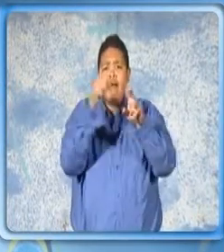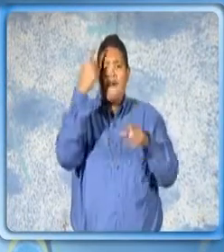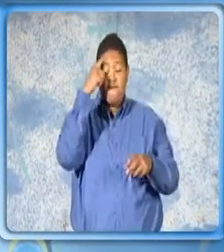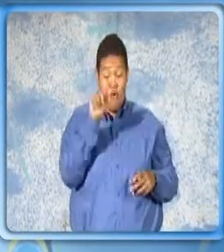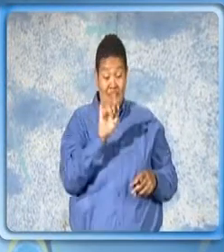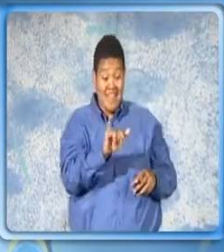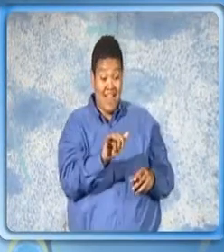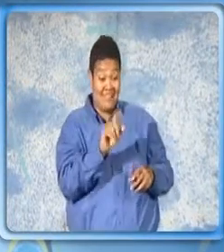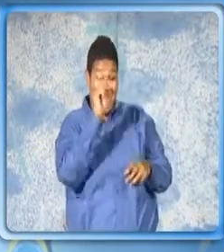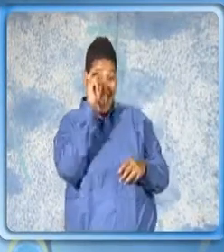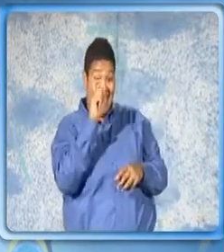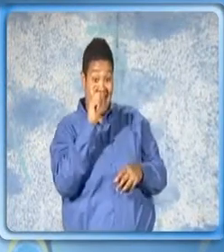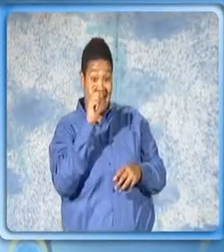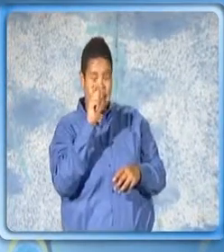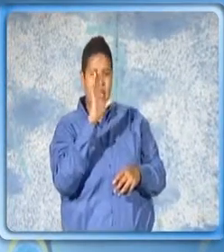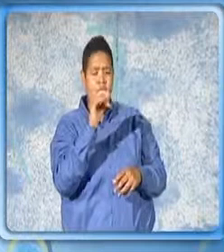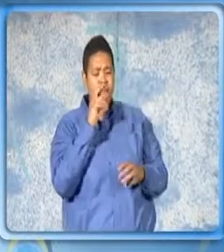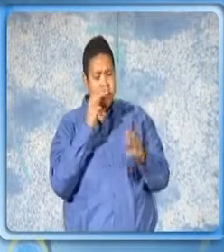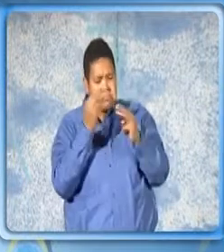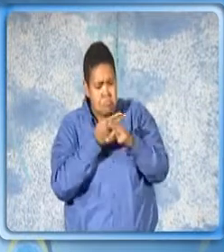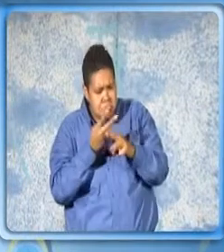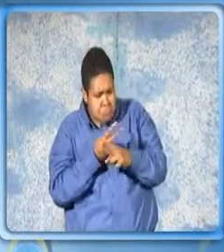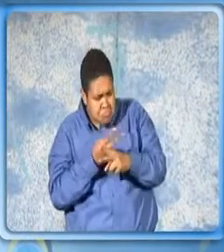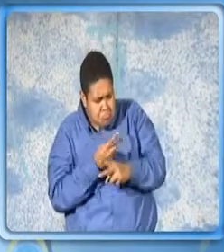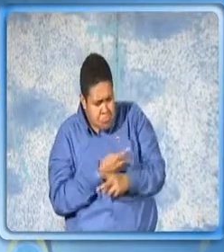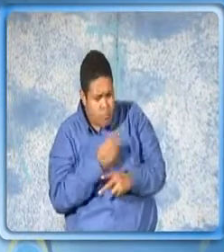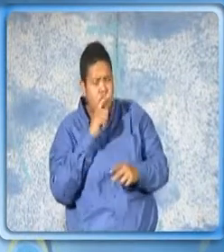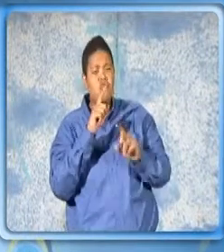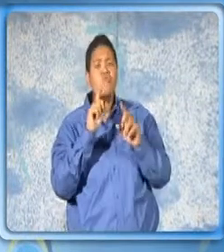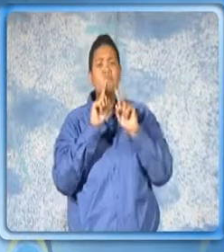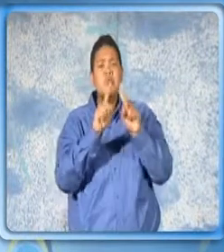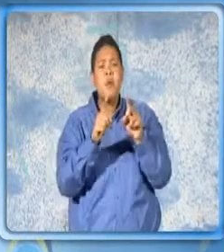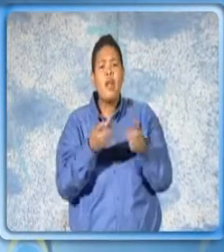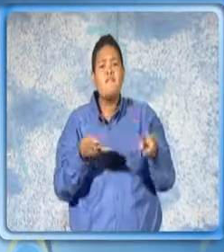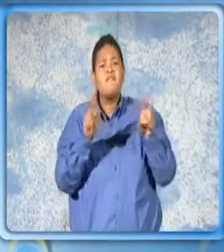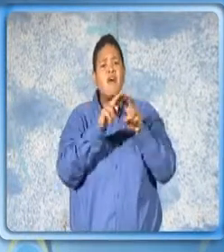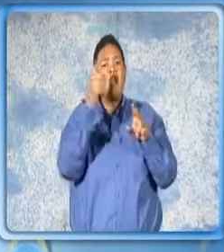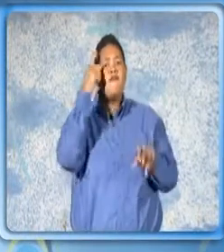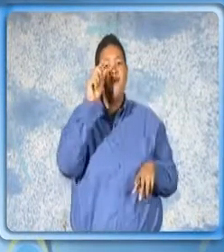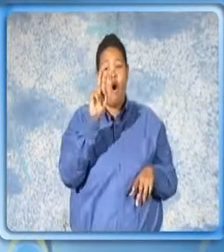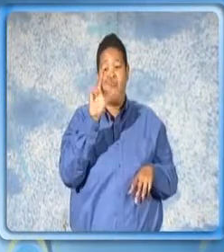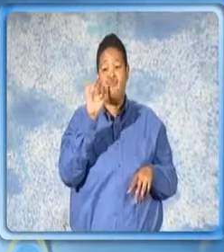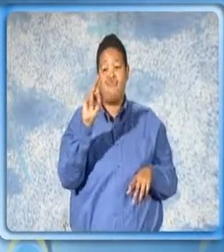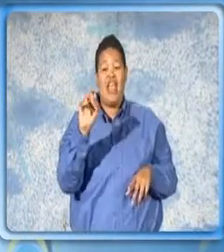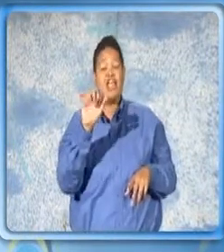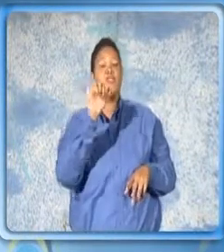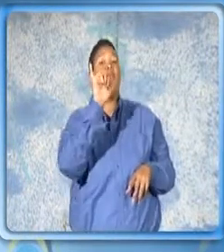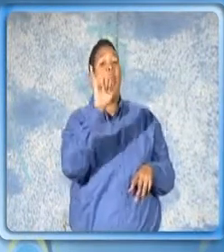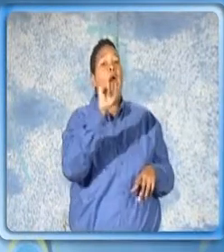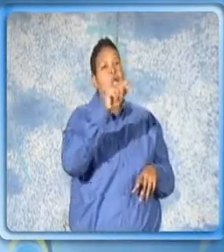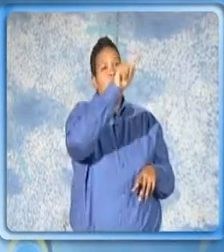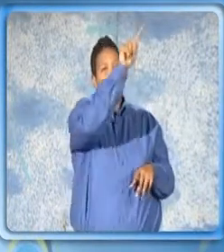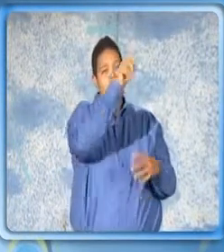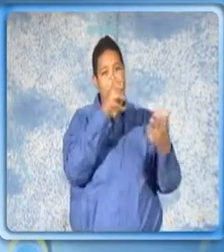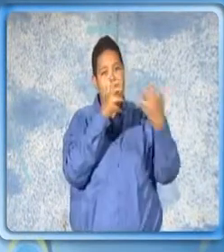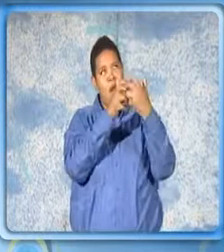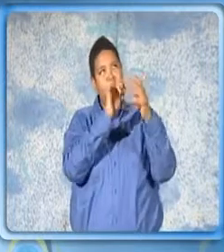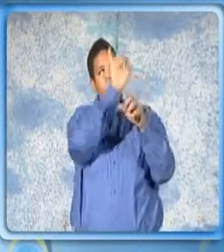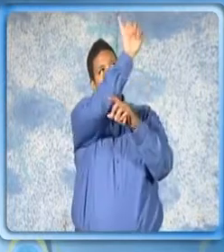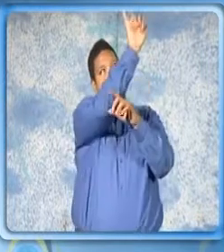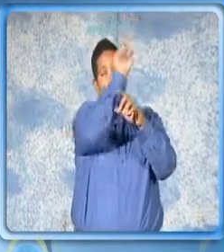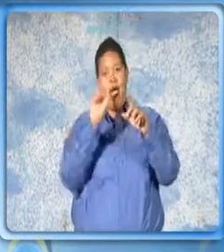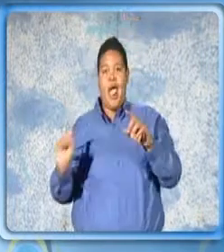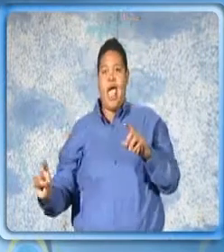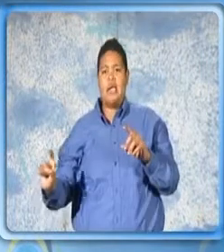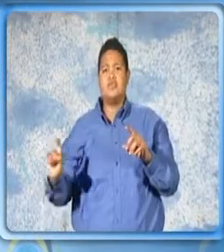domain x and calculate corresponding values for the range y. Let us look at the table showing